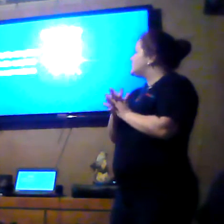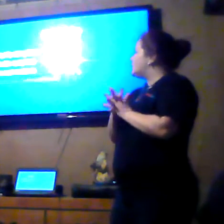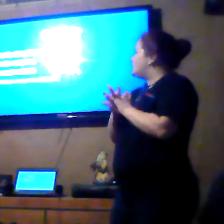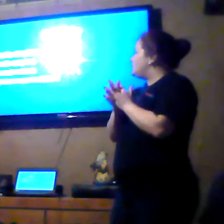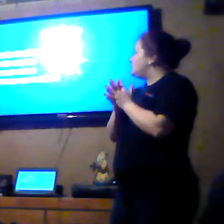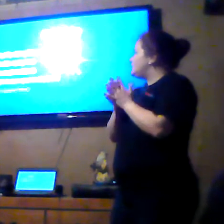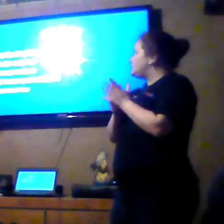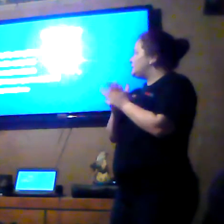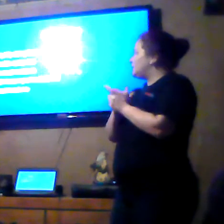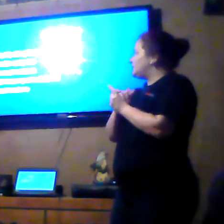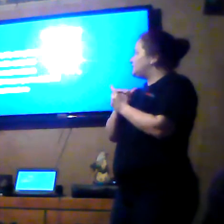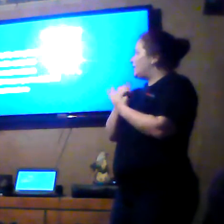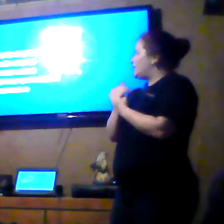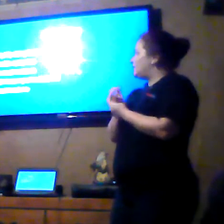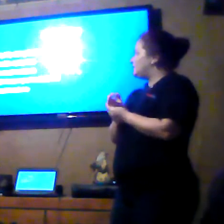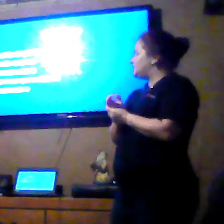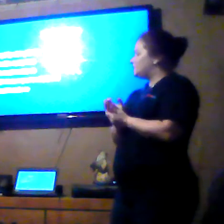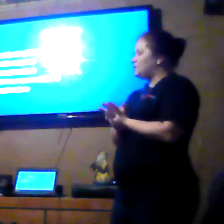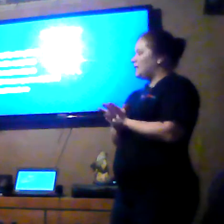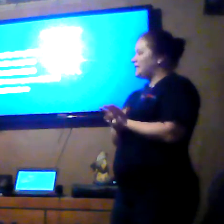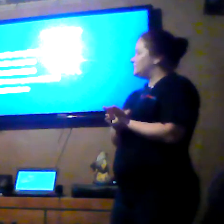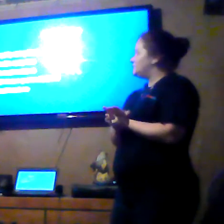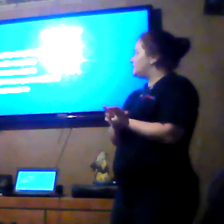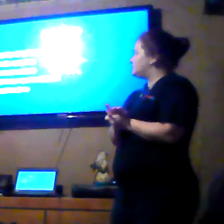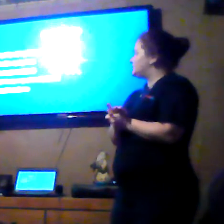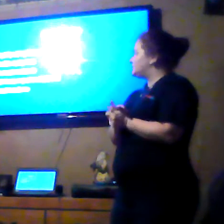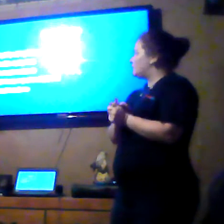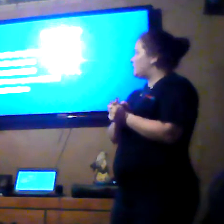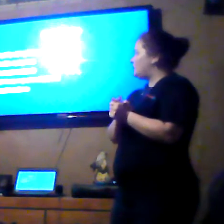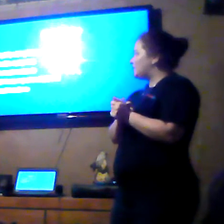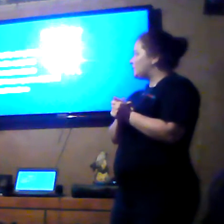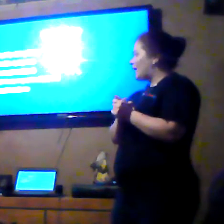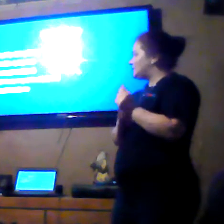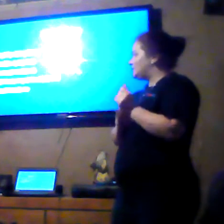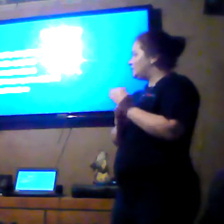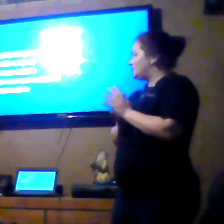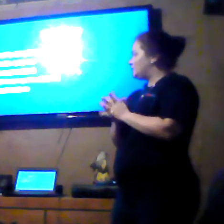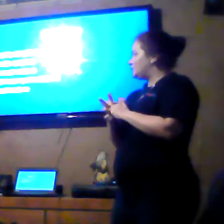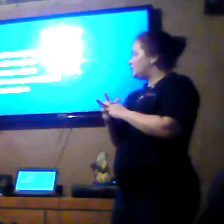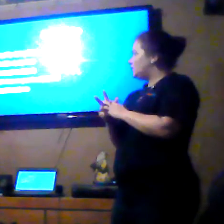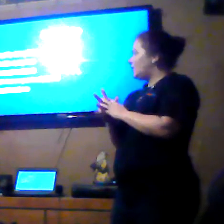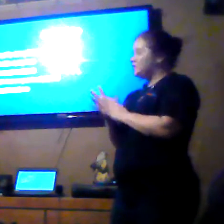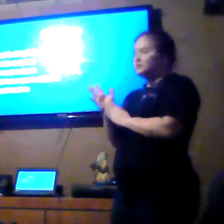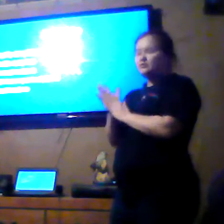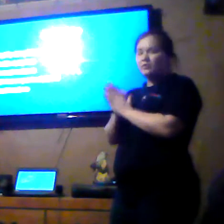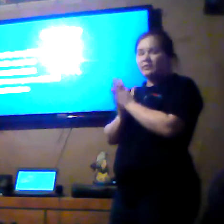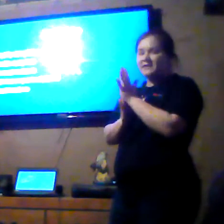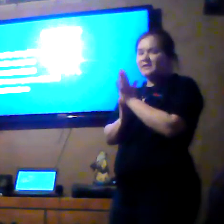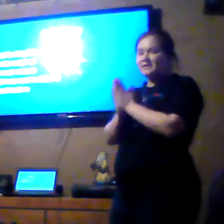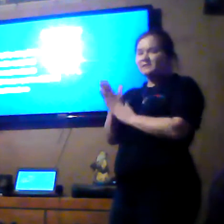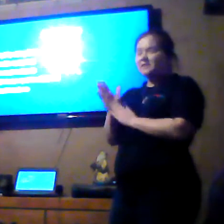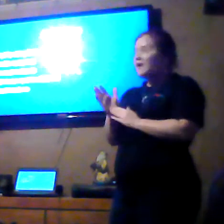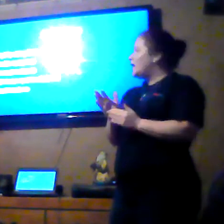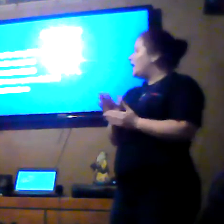So if you experience these flu-like symptoms, a rapidly rising fever, unusual weakness,